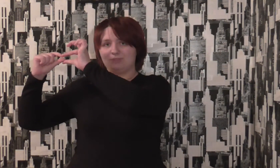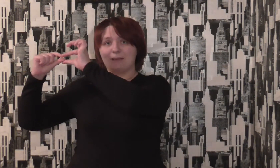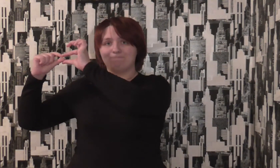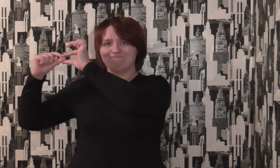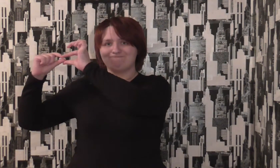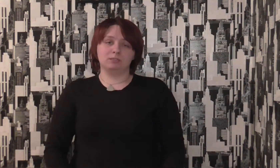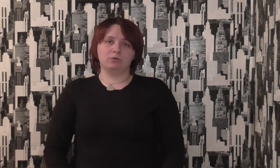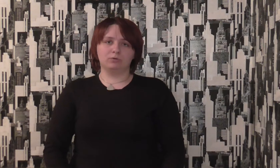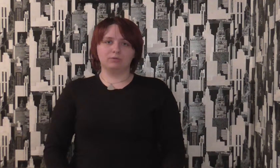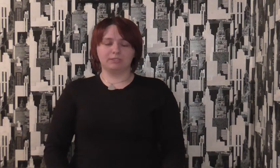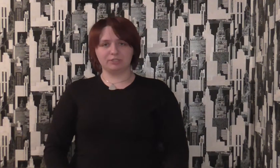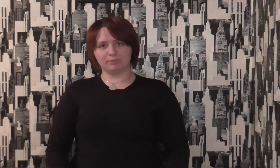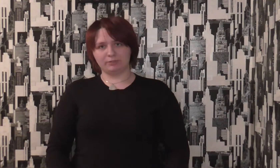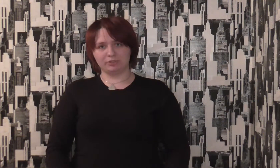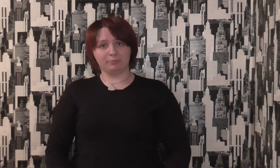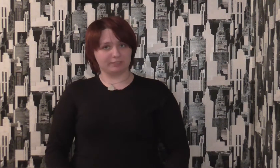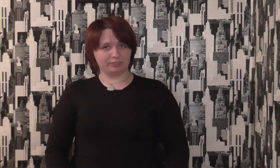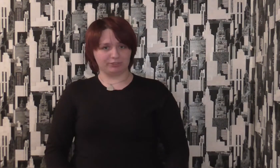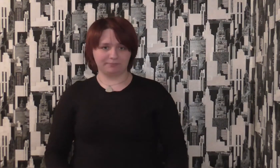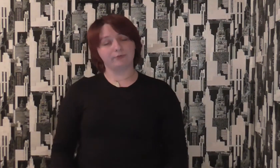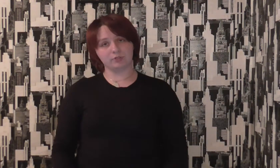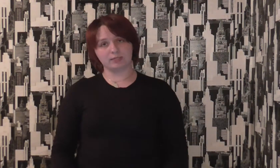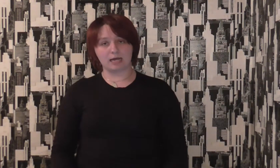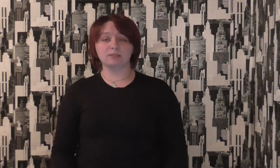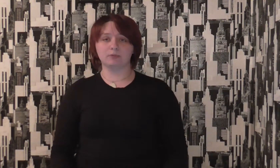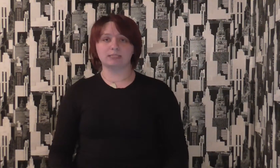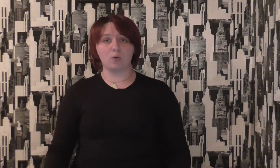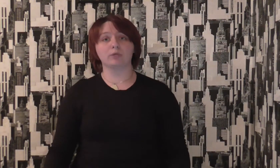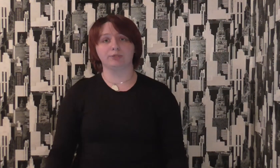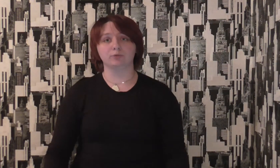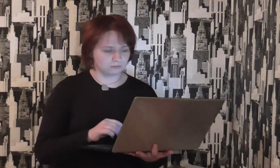Yeah. So, here's my usual procedure. At first, I spot someone new.